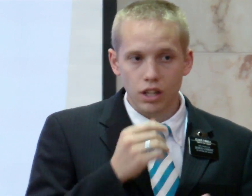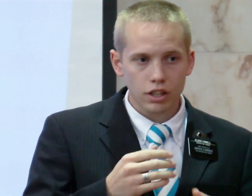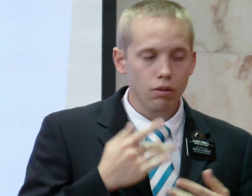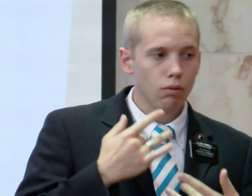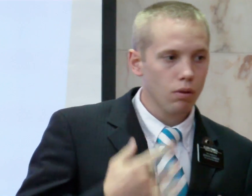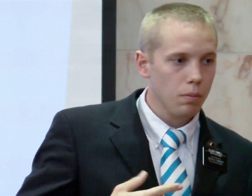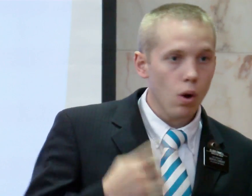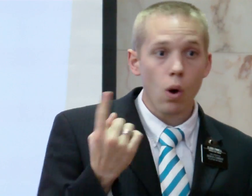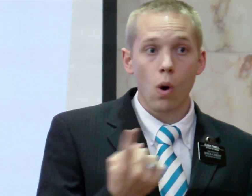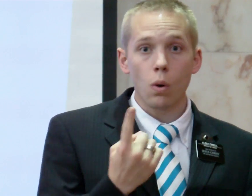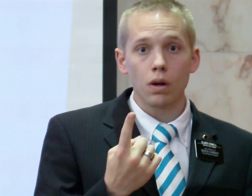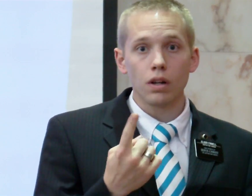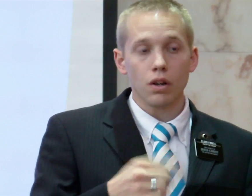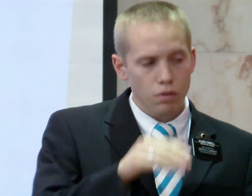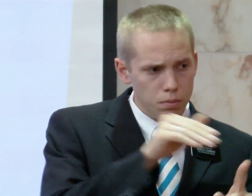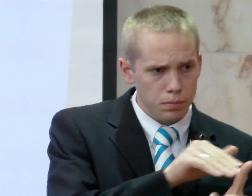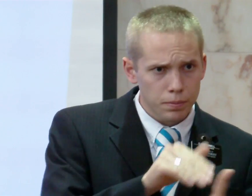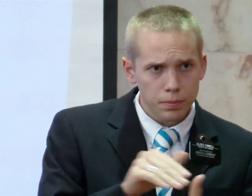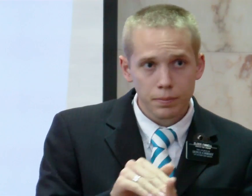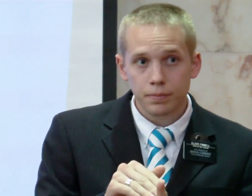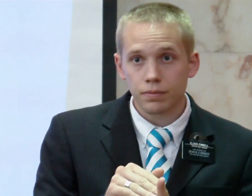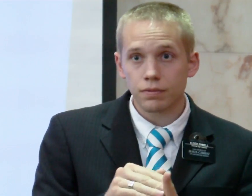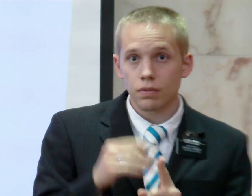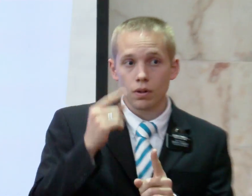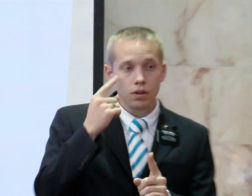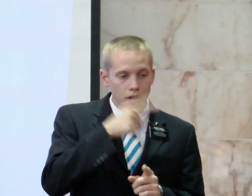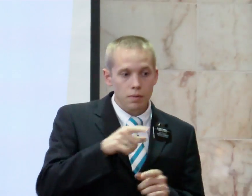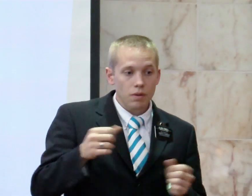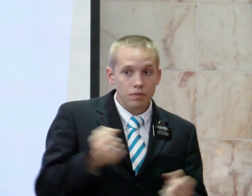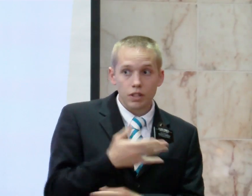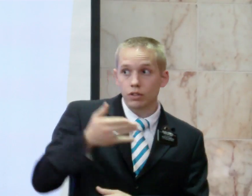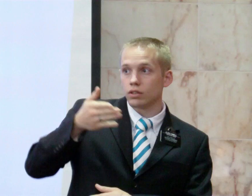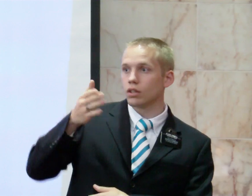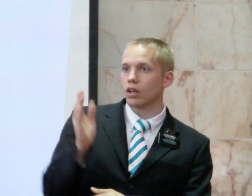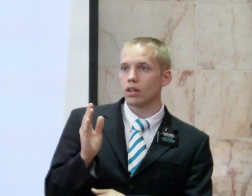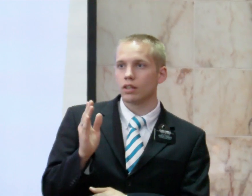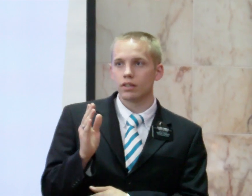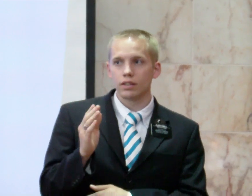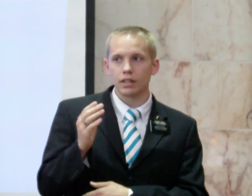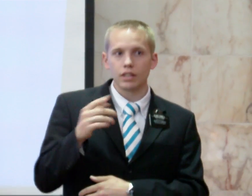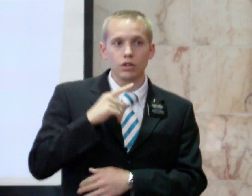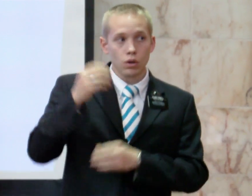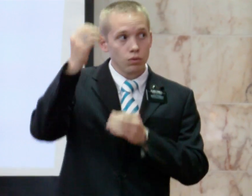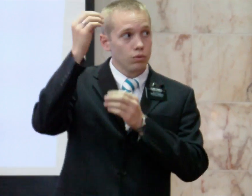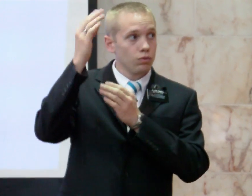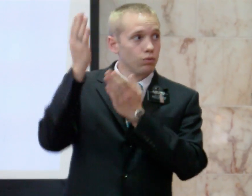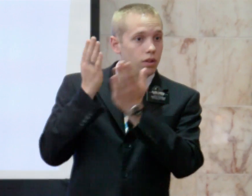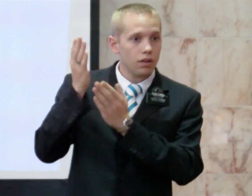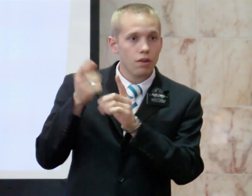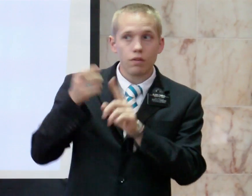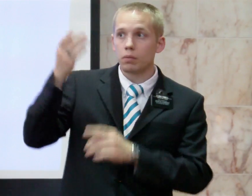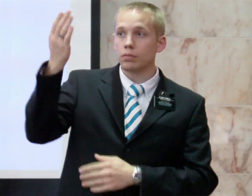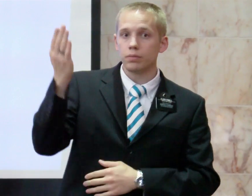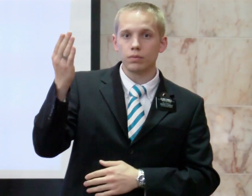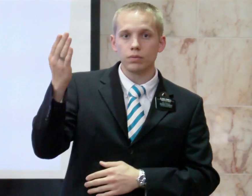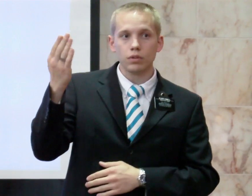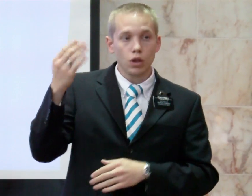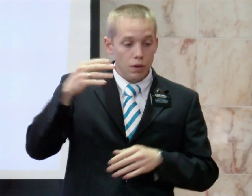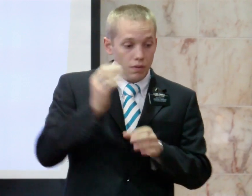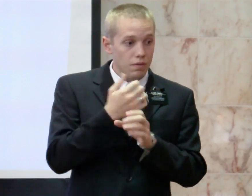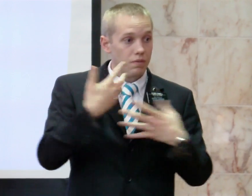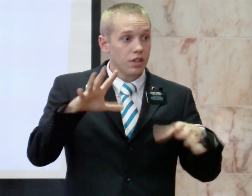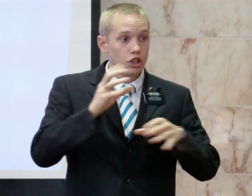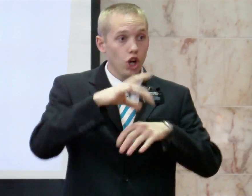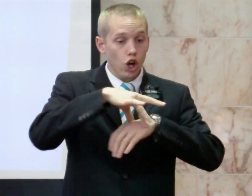not to distress you, but only as a reminder for him who fears God. It is a revelation from him who has created the